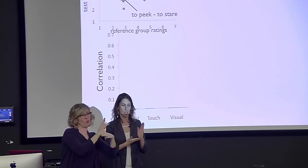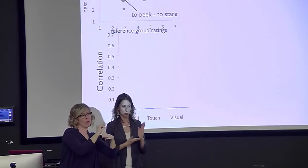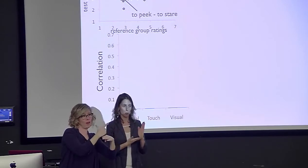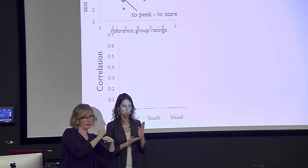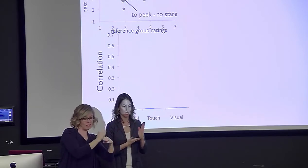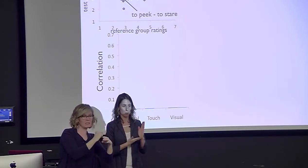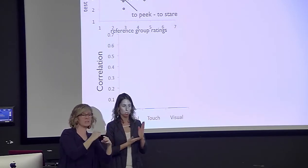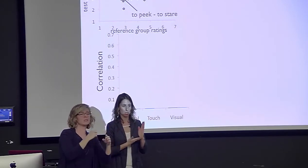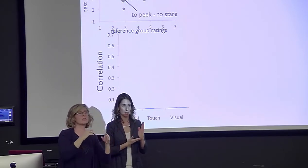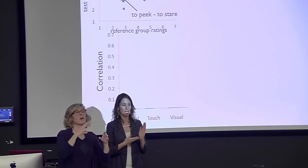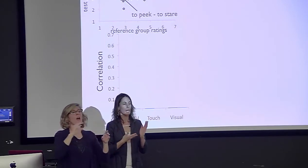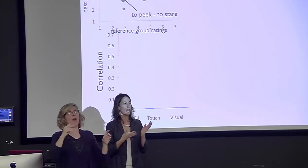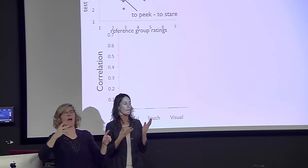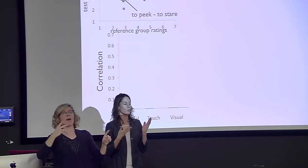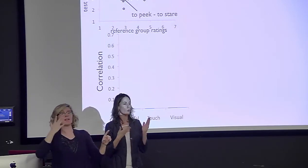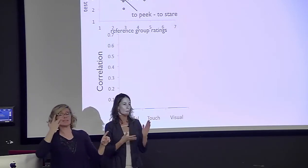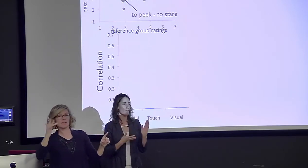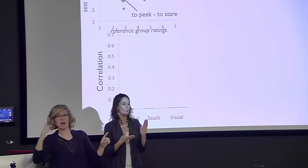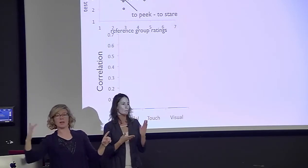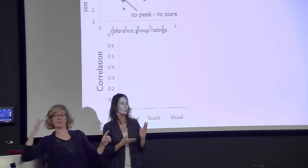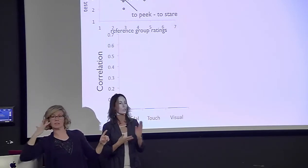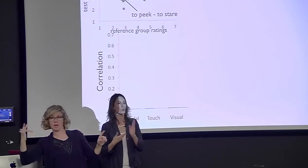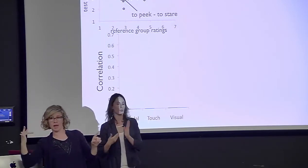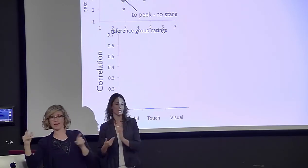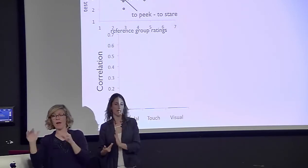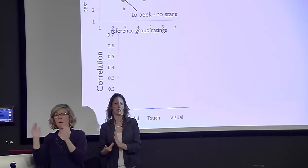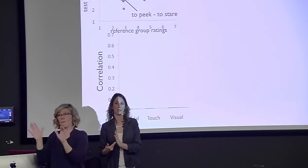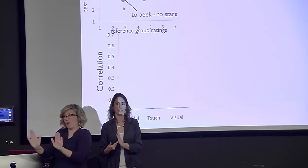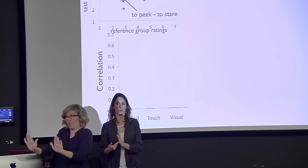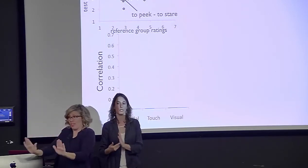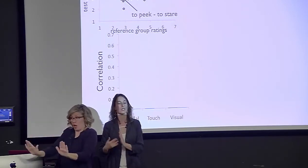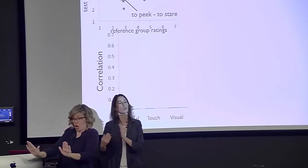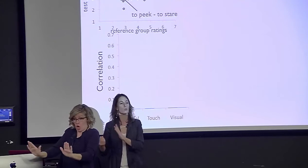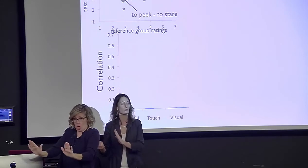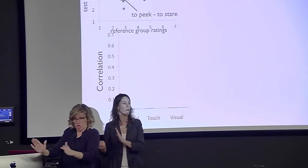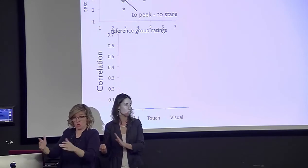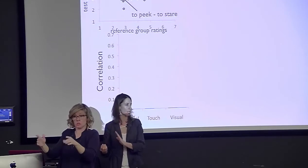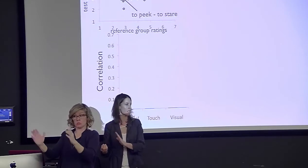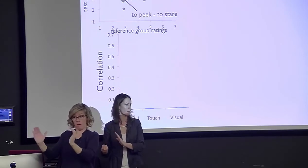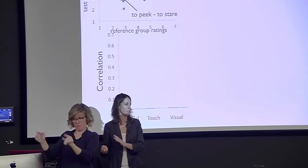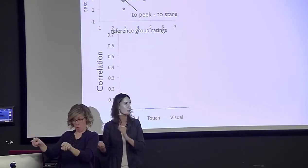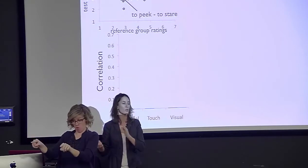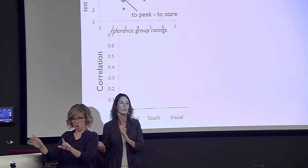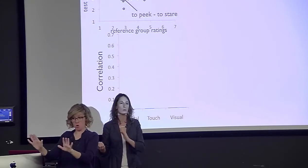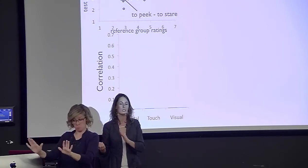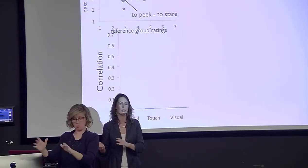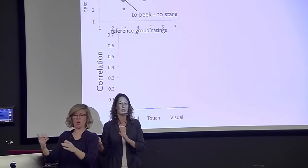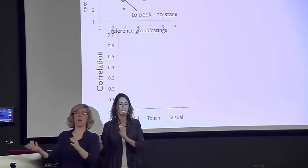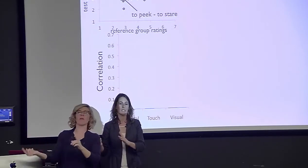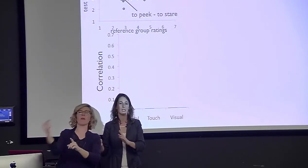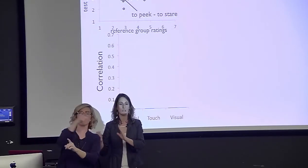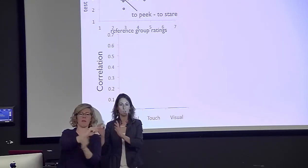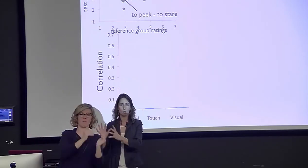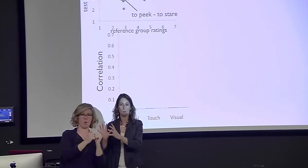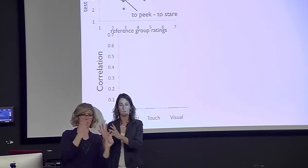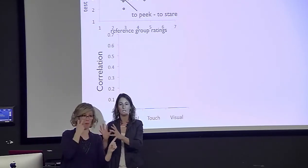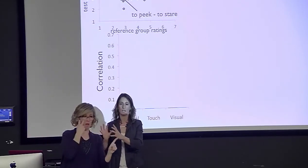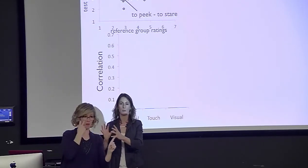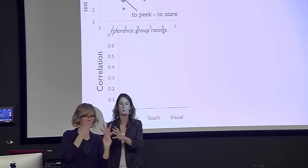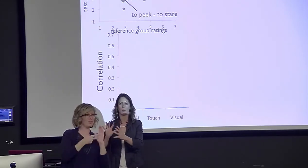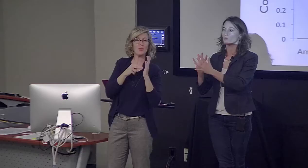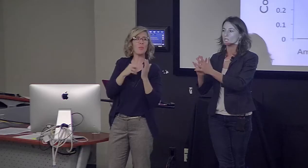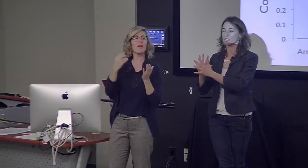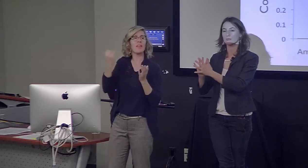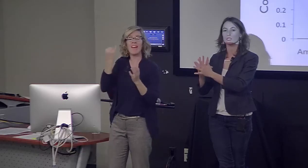groups of sighted participants, and what about between a group of sighted participants and a group of blind participants? So in other words, is it that two groups of